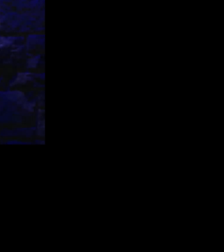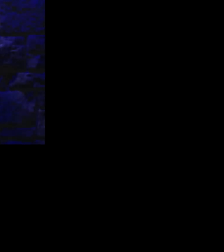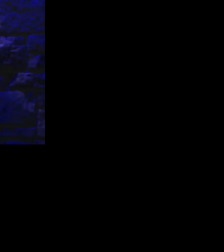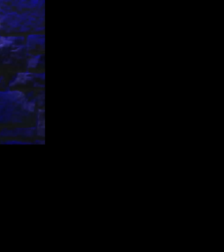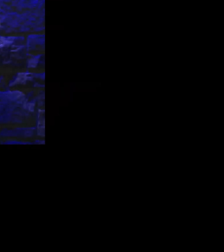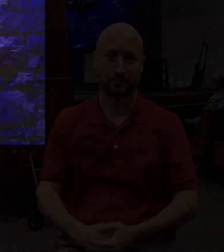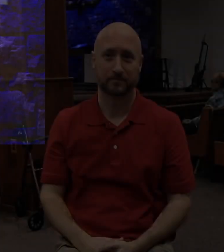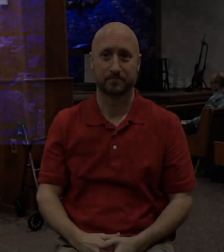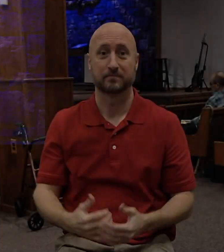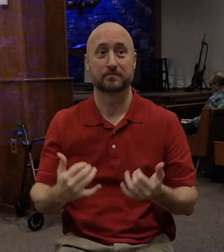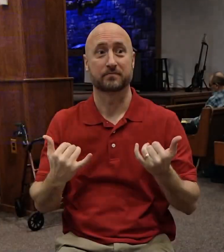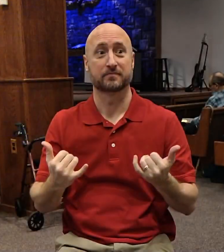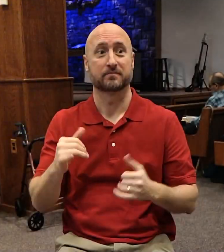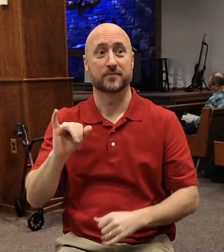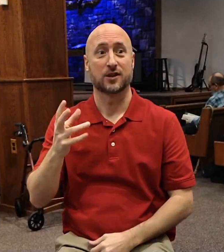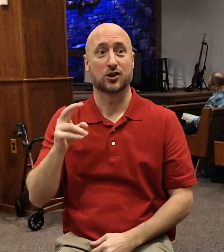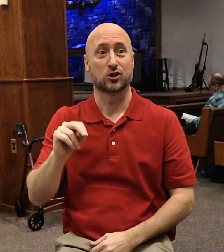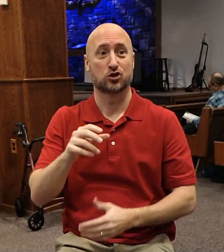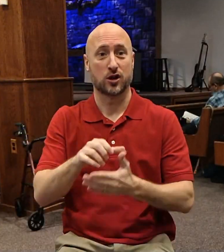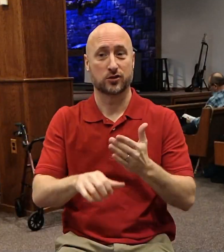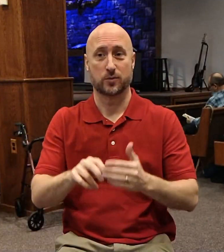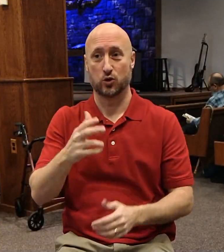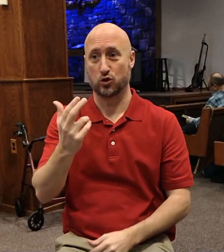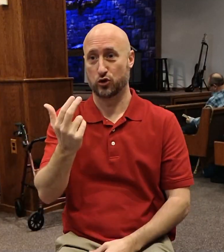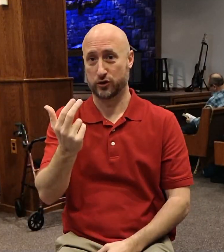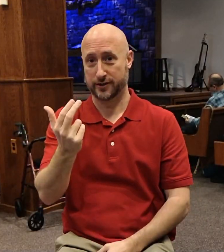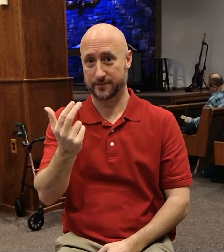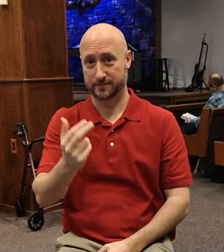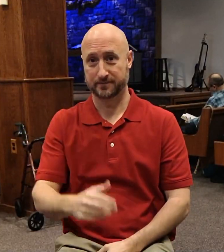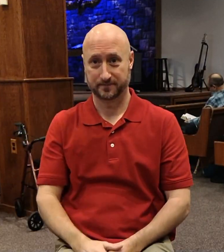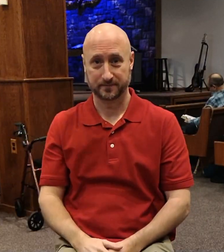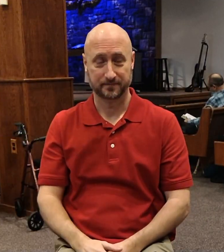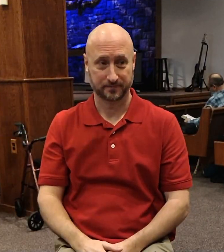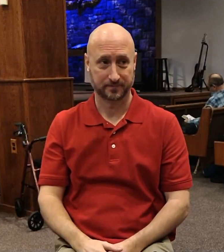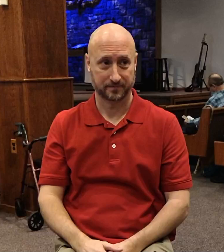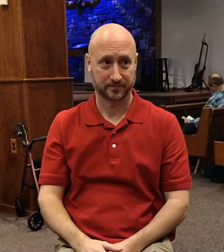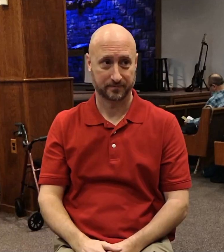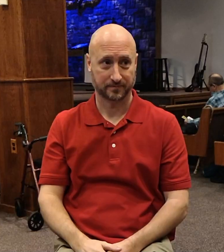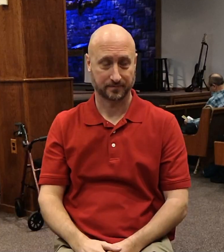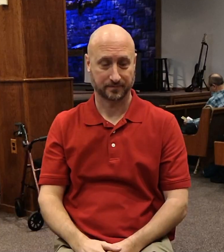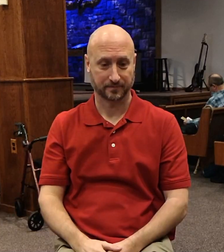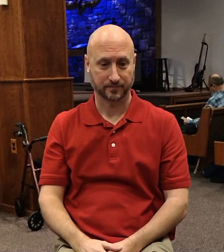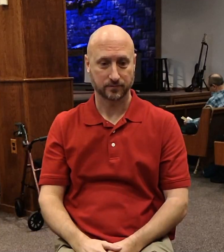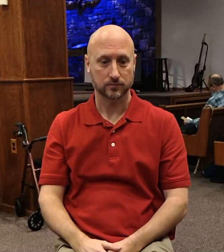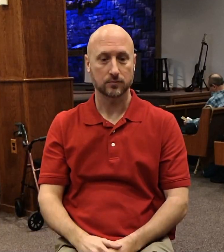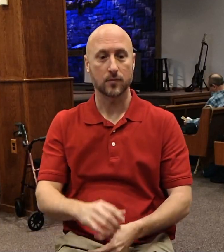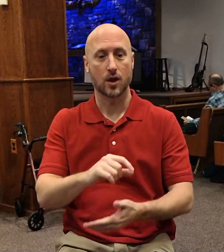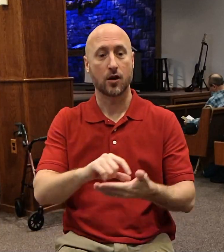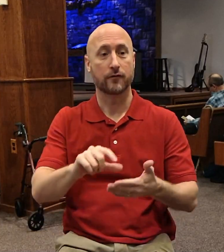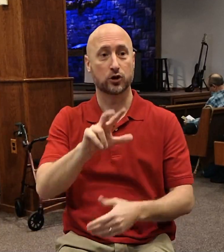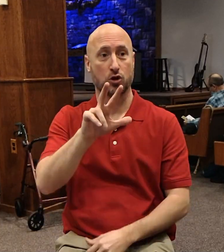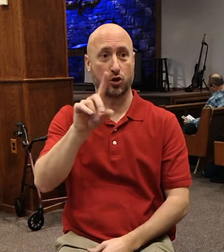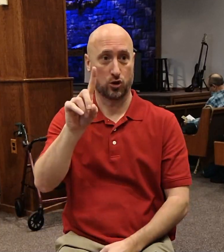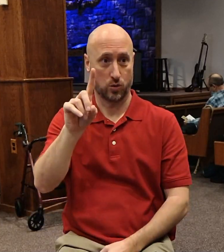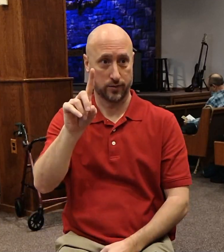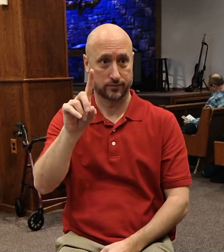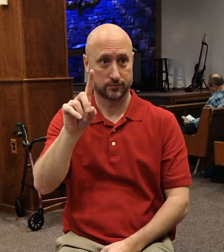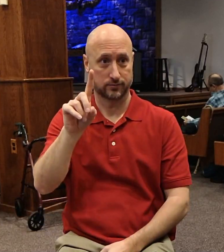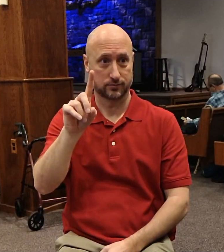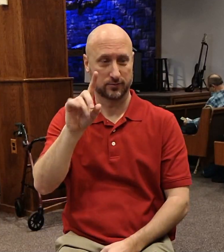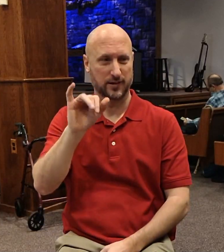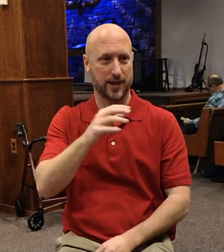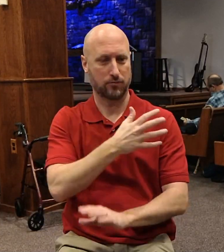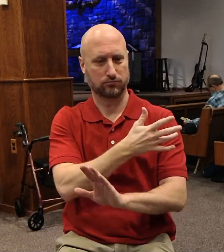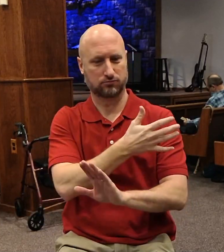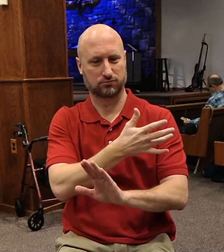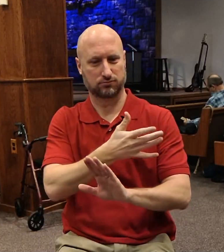John chapter 13, verse 31 is kind of where